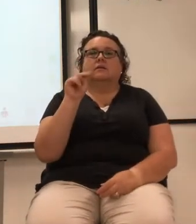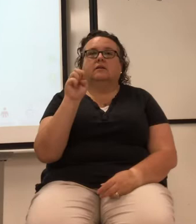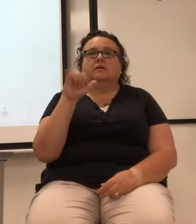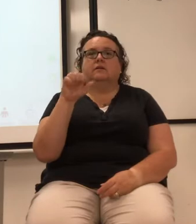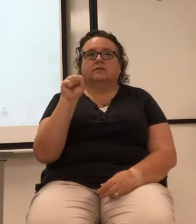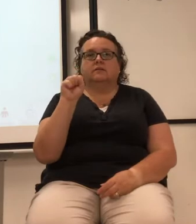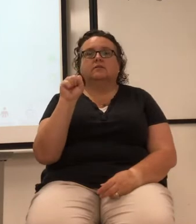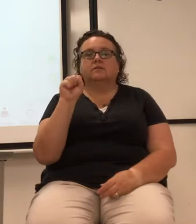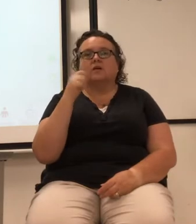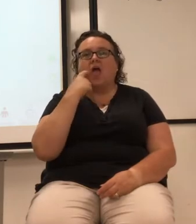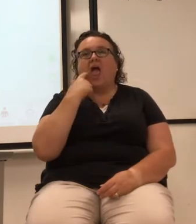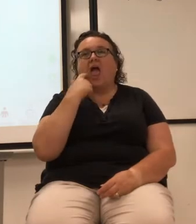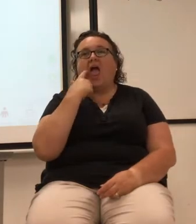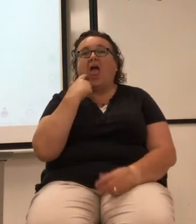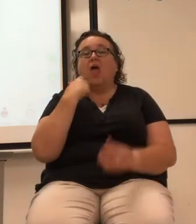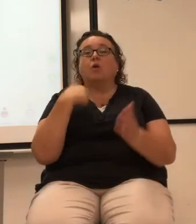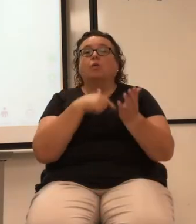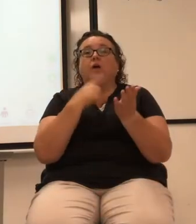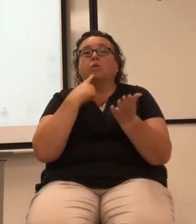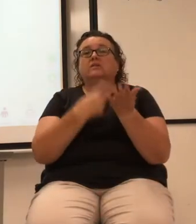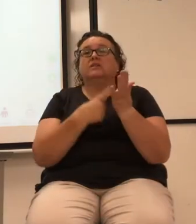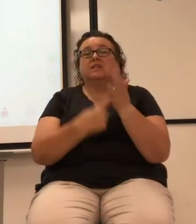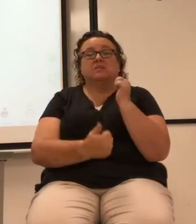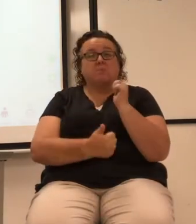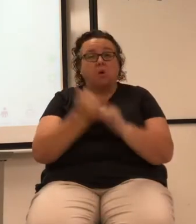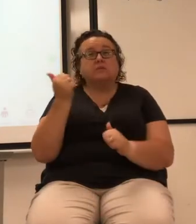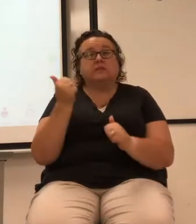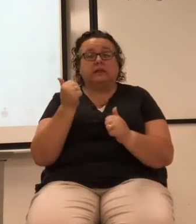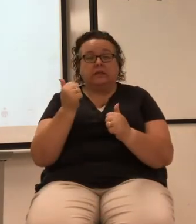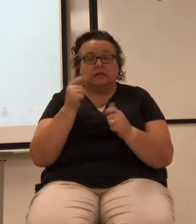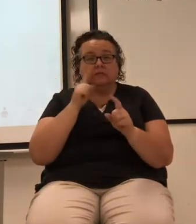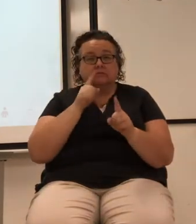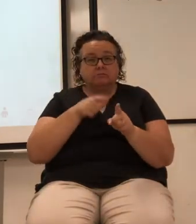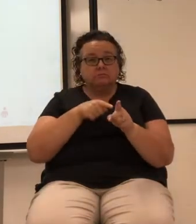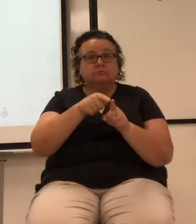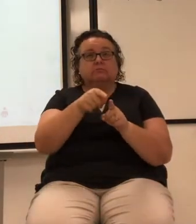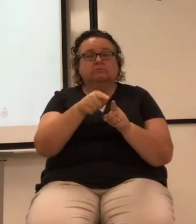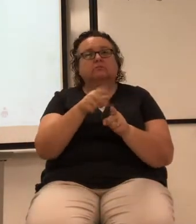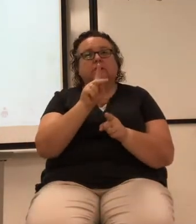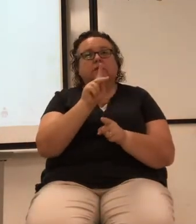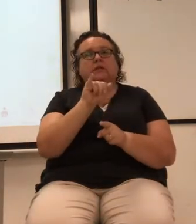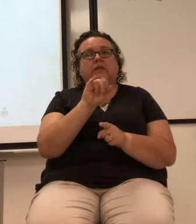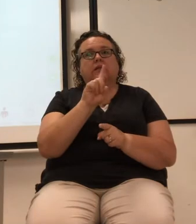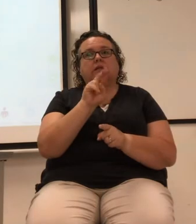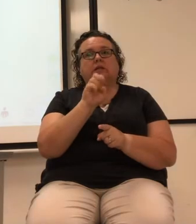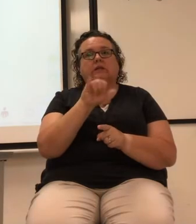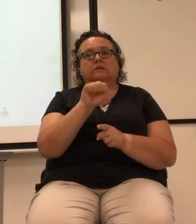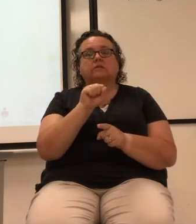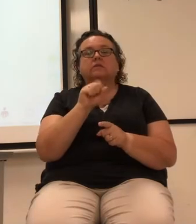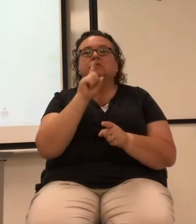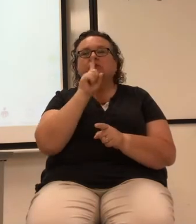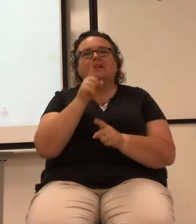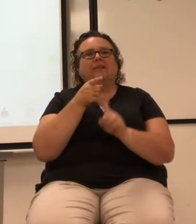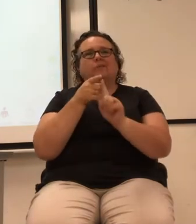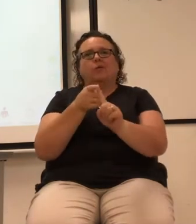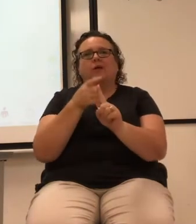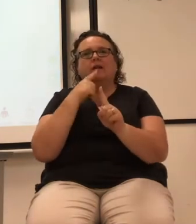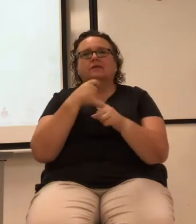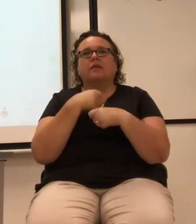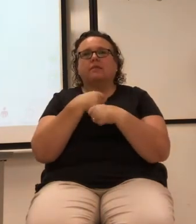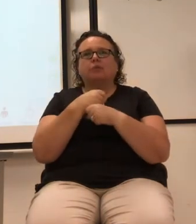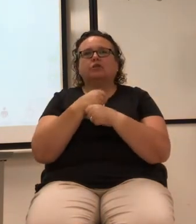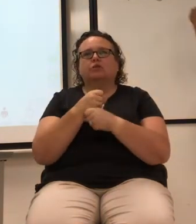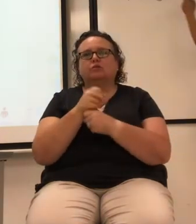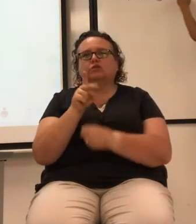We talk a lot about kidneys, mostly about kidneys. So, well, in the end, what they do is they produce urine.